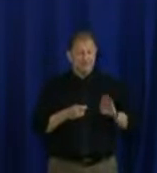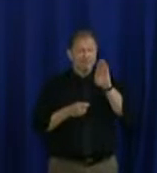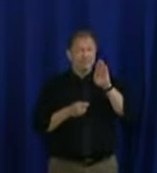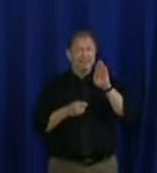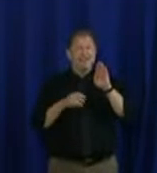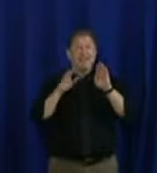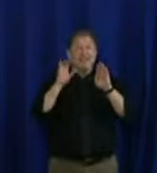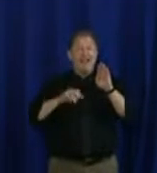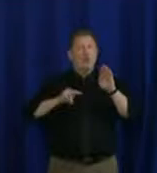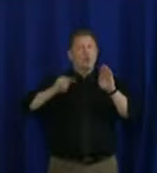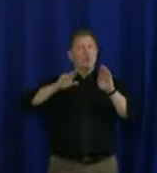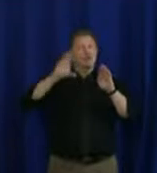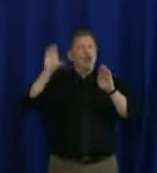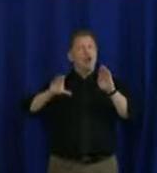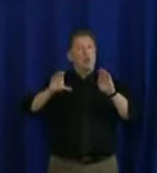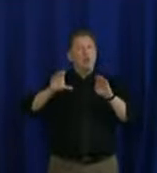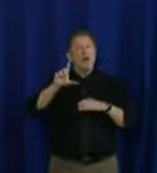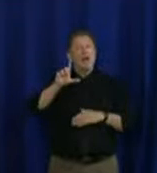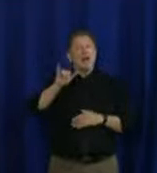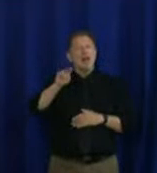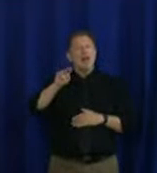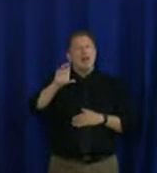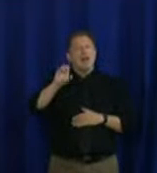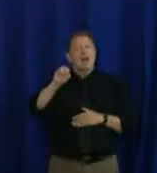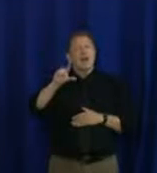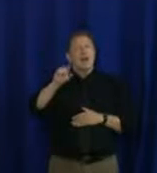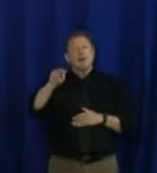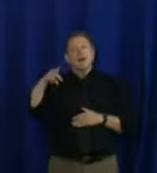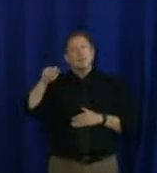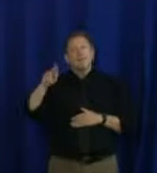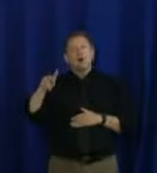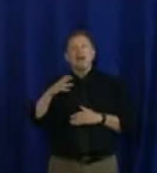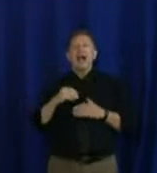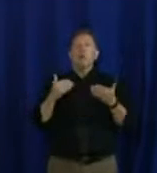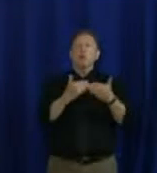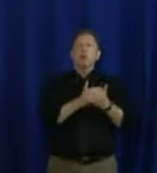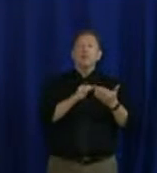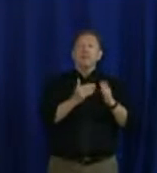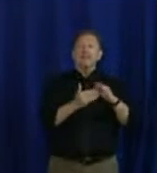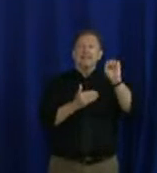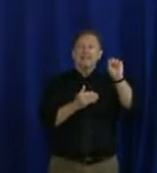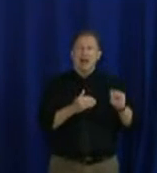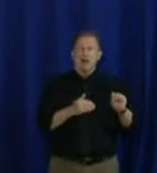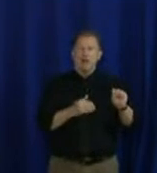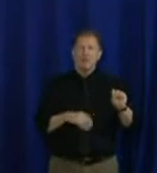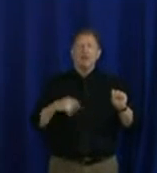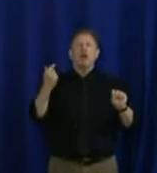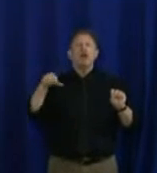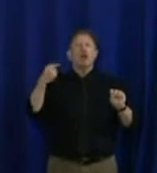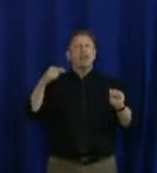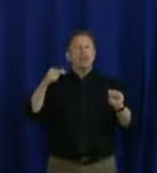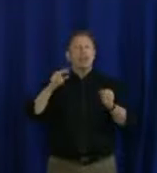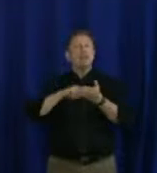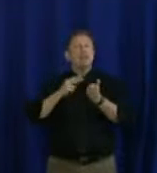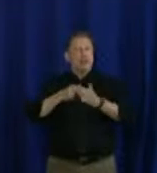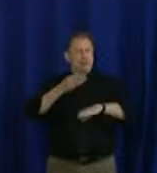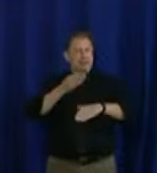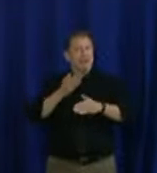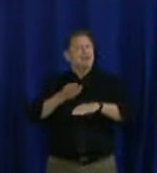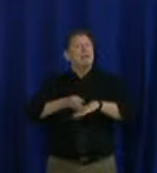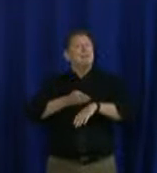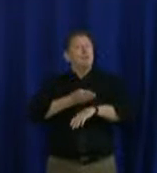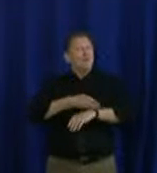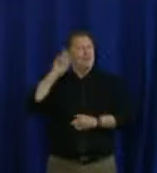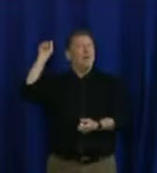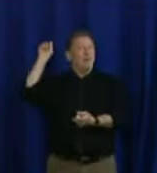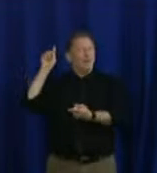that Lincoln Park area as well as in New City in the south. The areas in green are where we're seeing decreasing rates. The areas that are in orange and